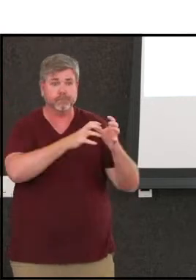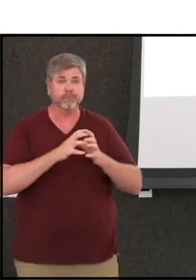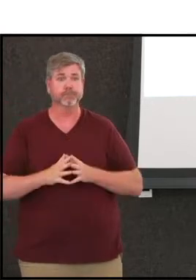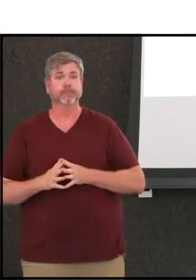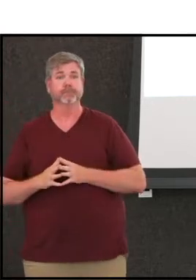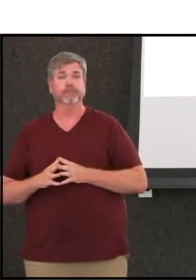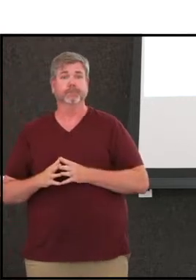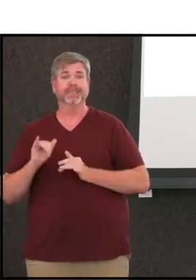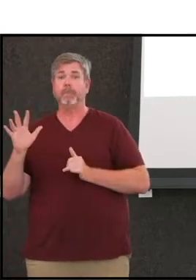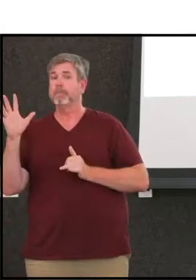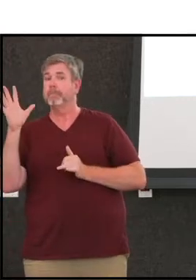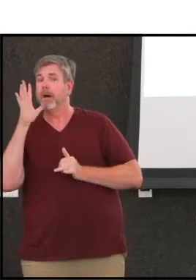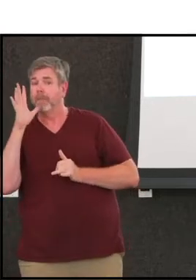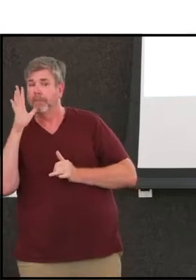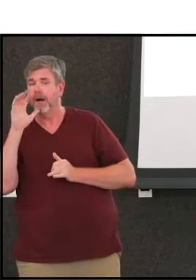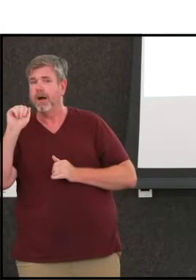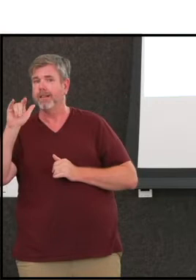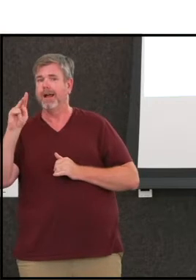Opiate Treatment Center. Next.